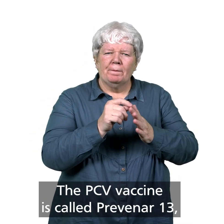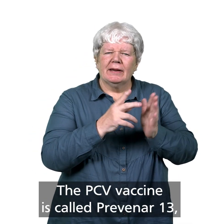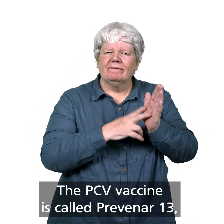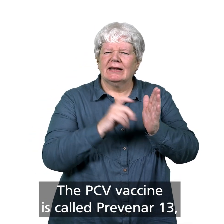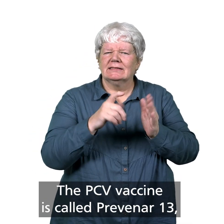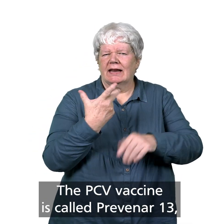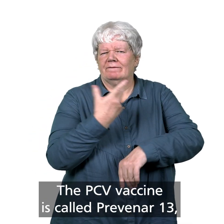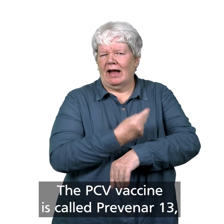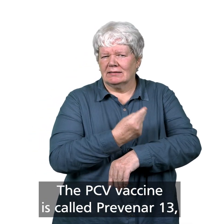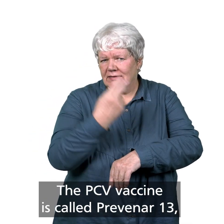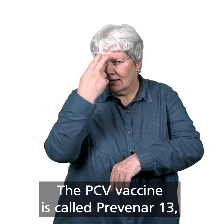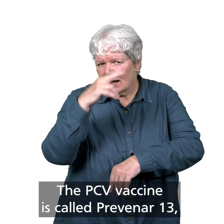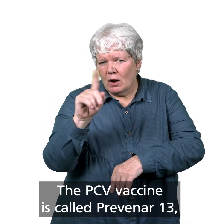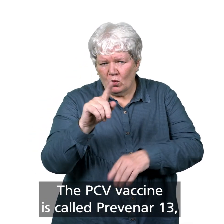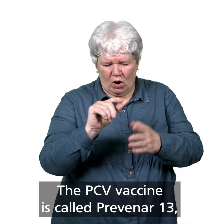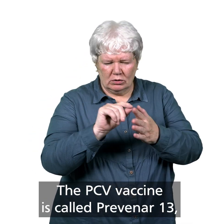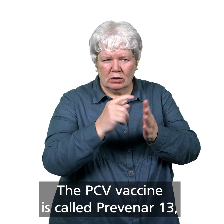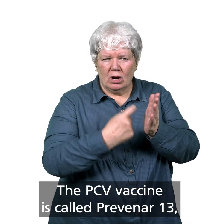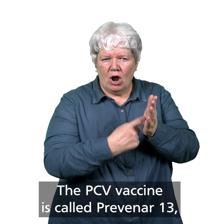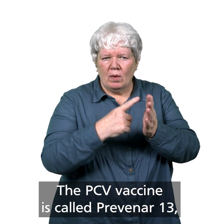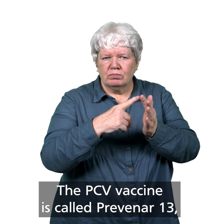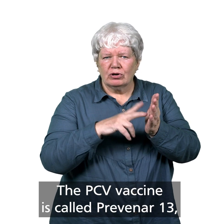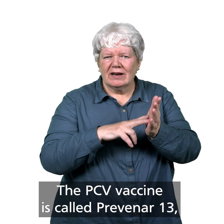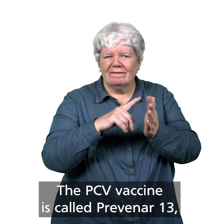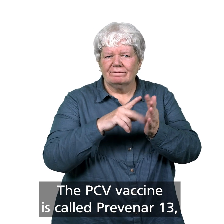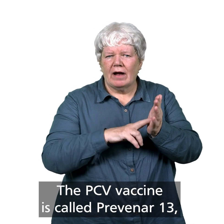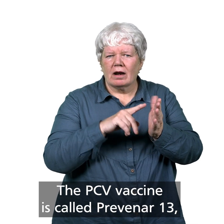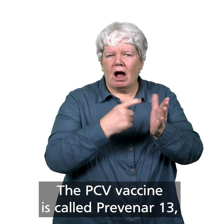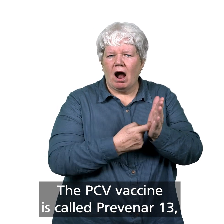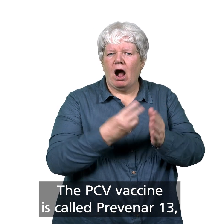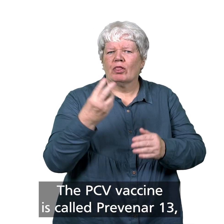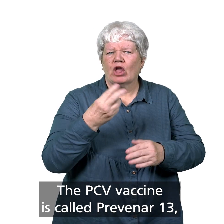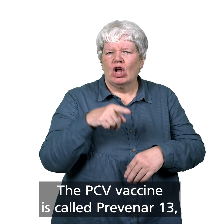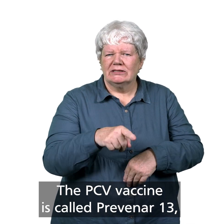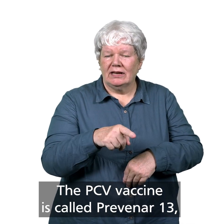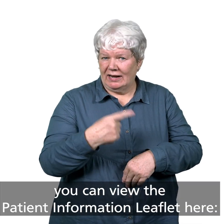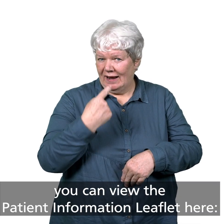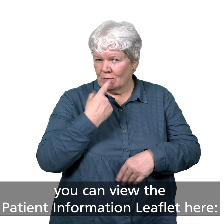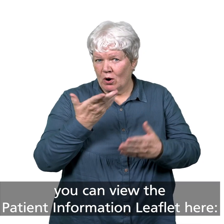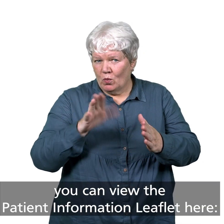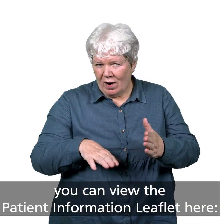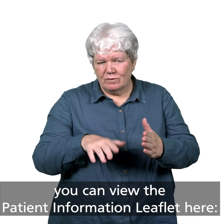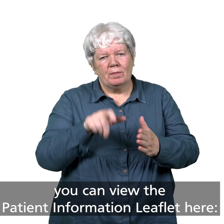The PCV vaccine is called Prevnar 13. You can view the patient information leaflet here.